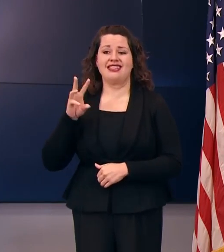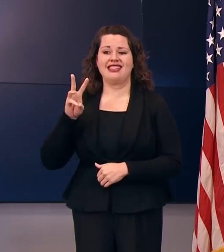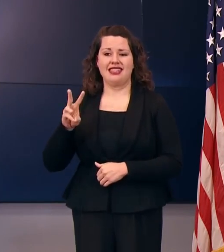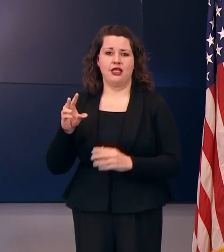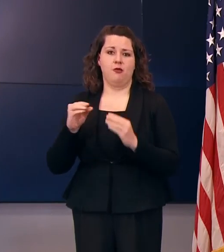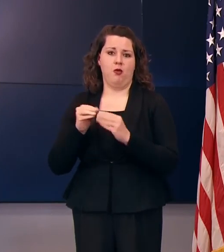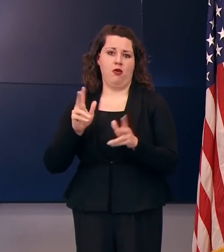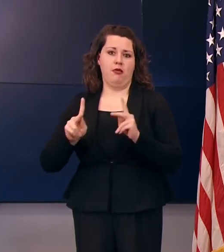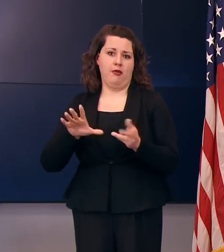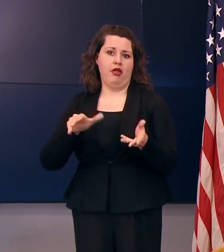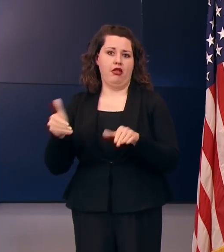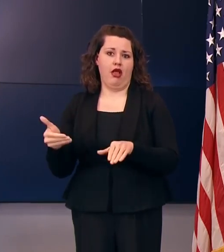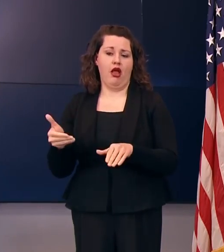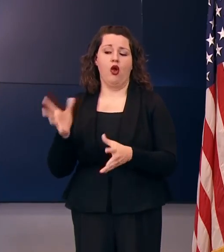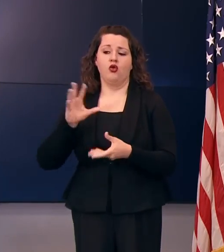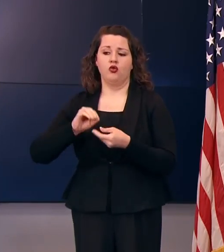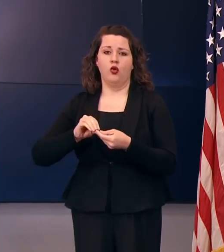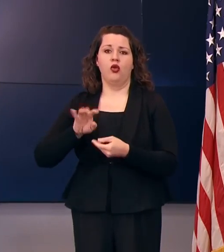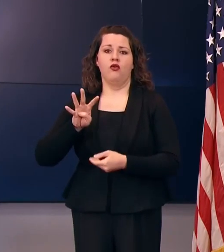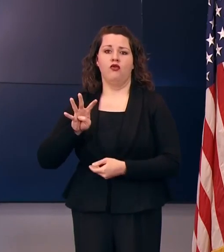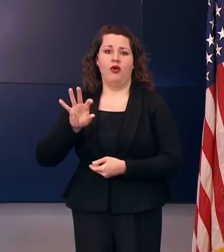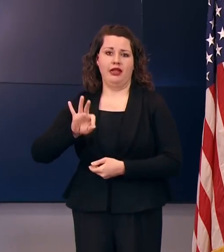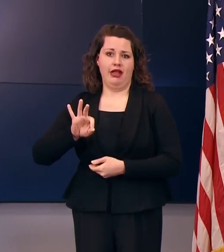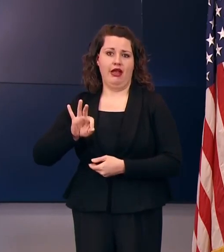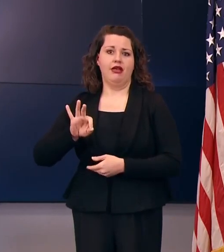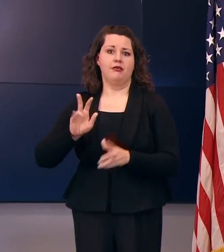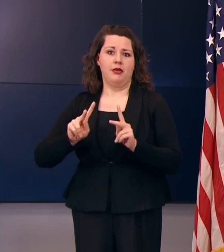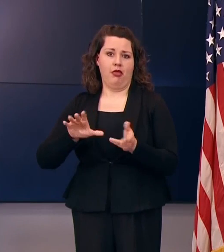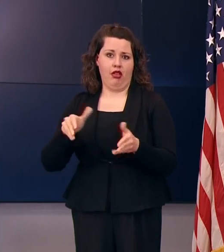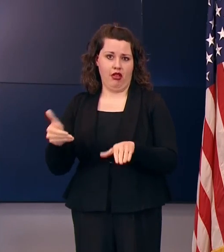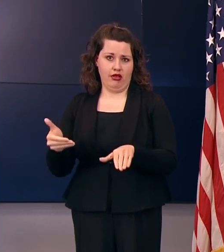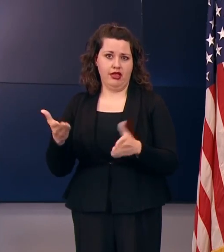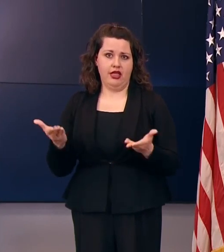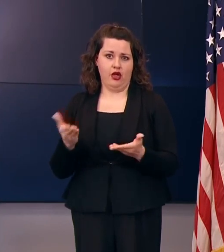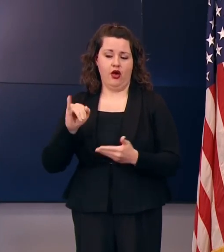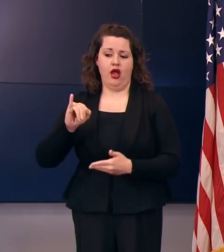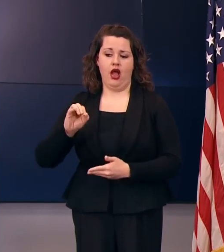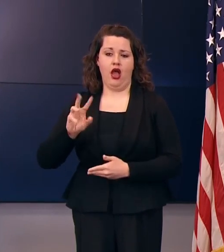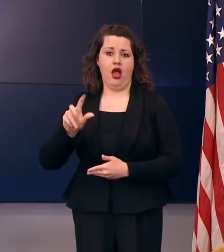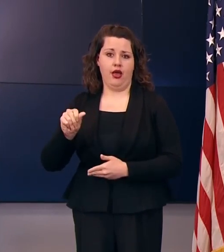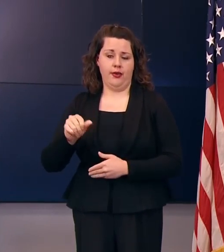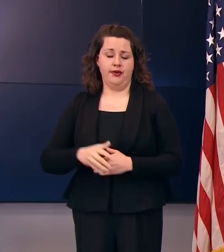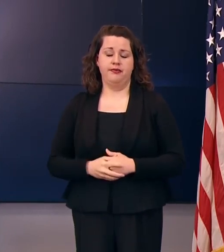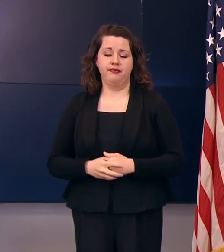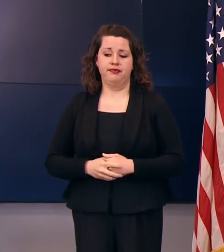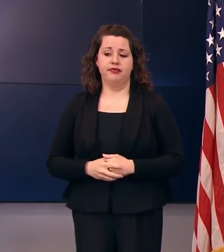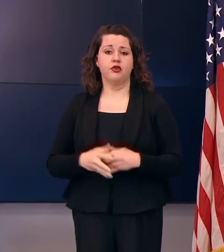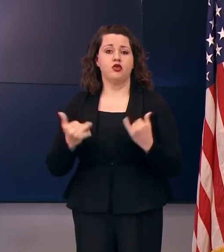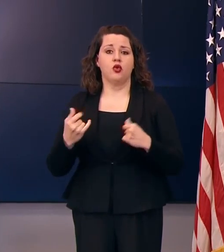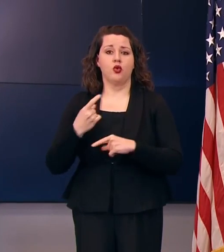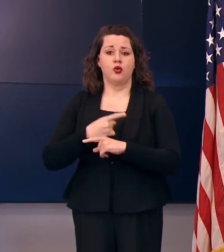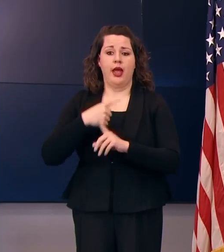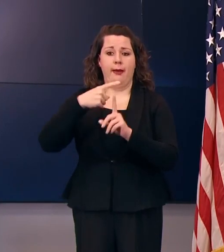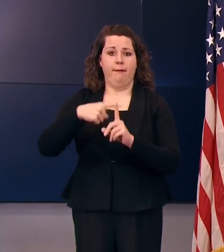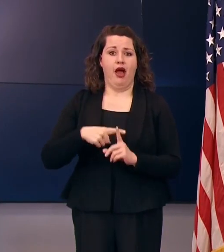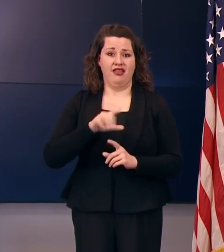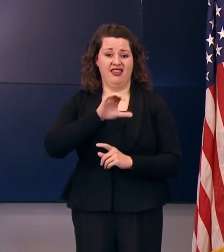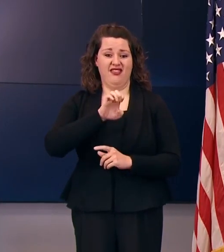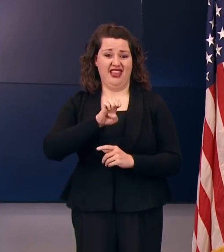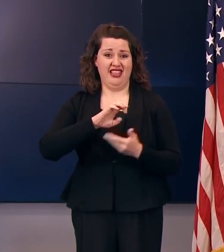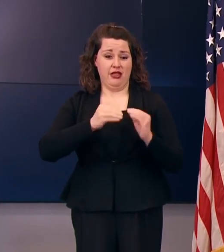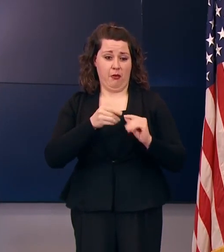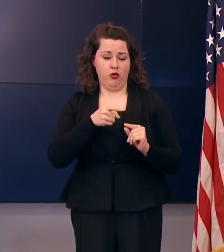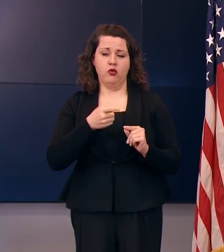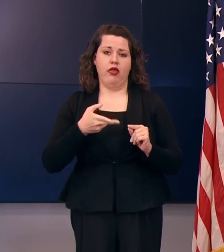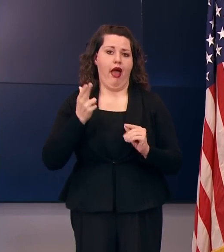6 additional deaths for a total of 49 deaths in the state of Iowa. So today's positive case count is the highest that